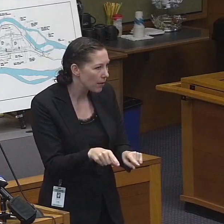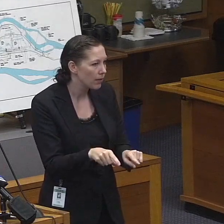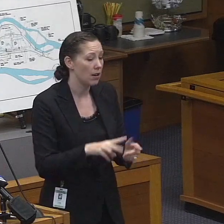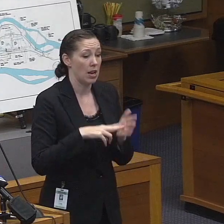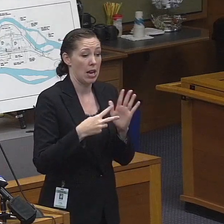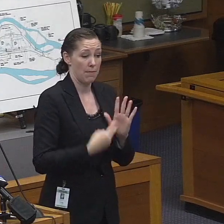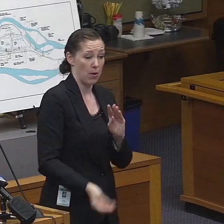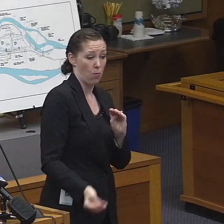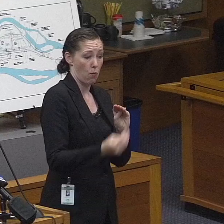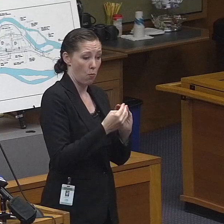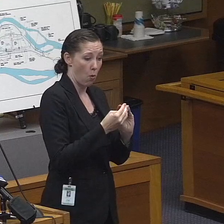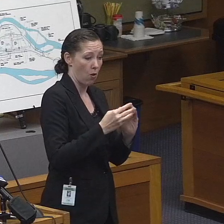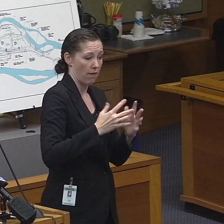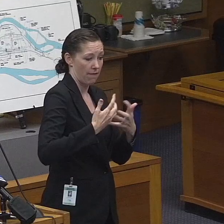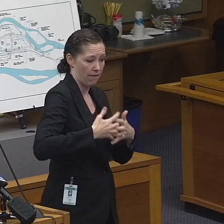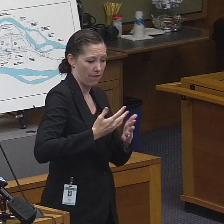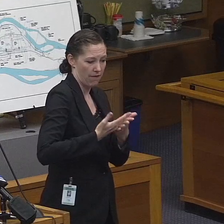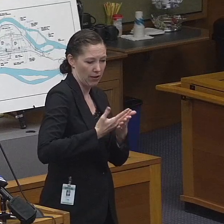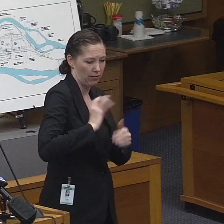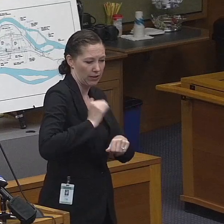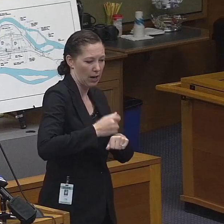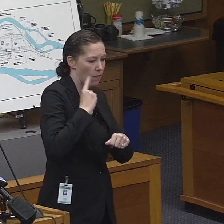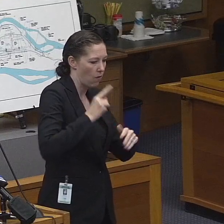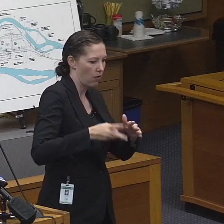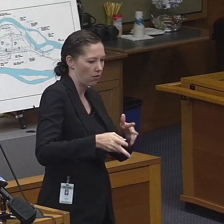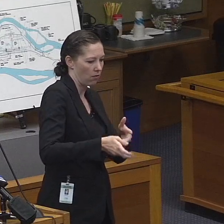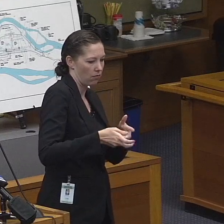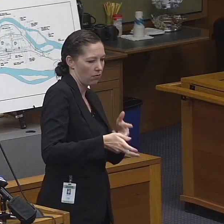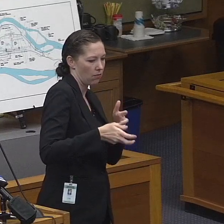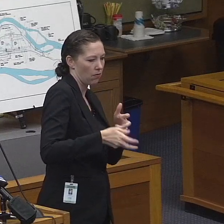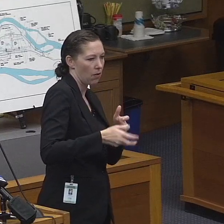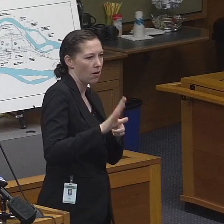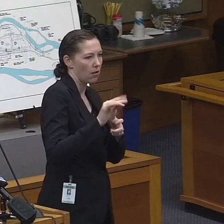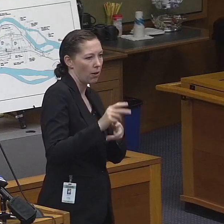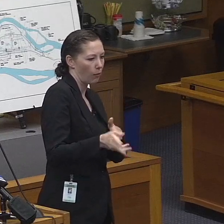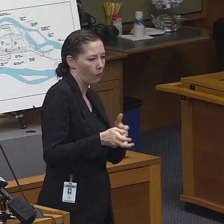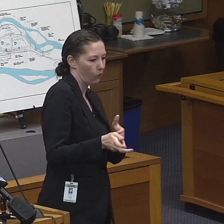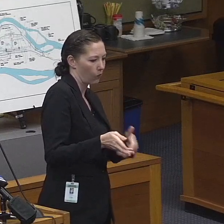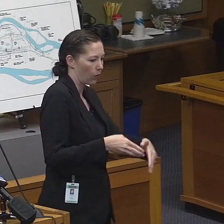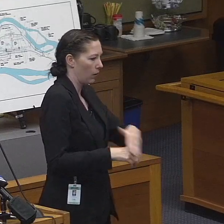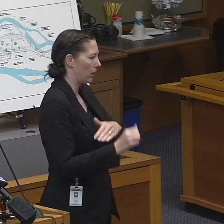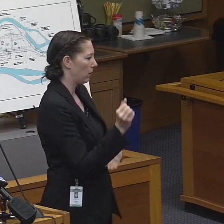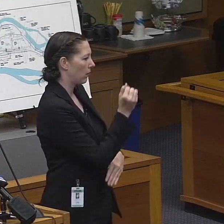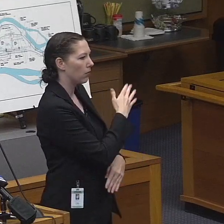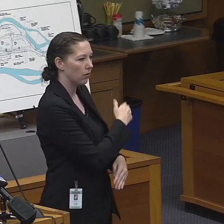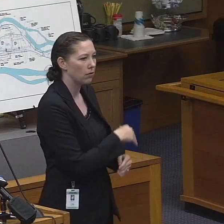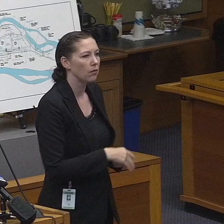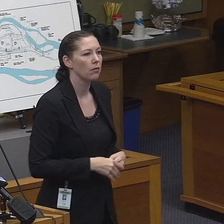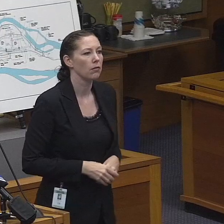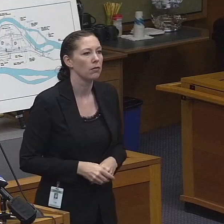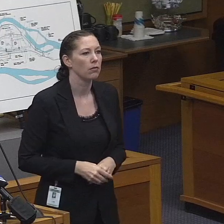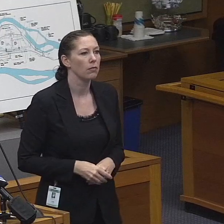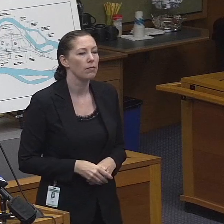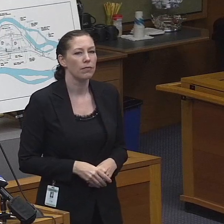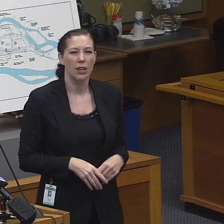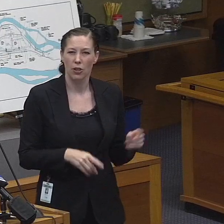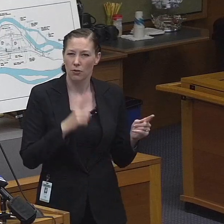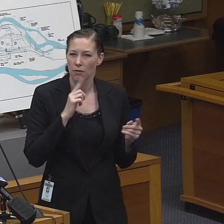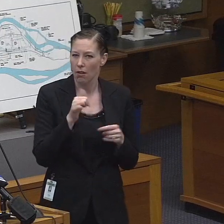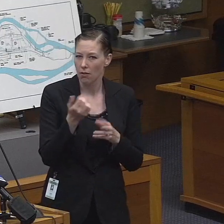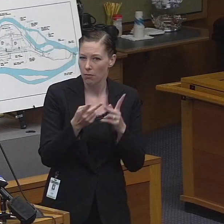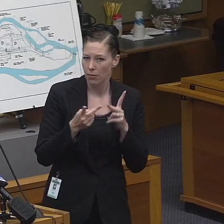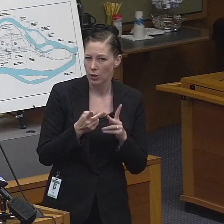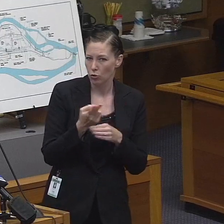that carbon from the South Basin and remove it, haul it off site. It was mentioned that this has been used elsewhere. Do you